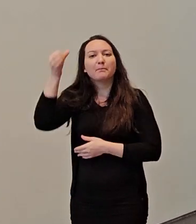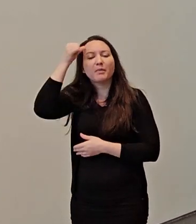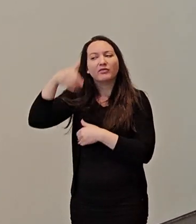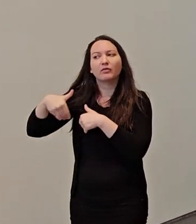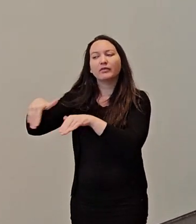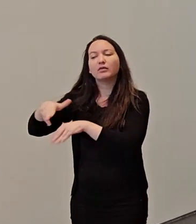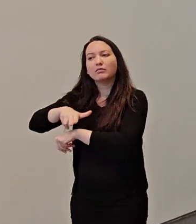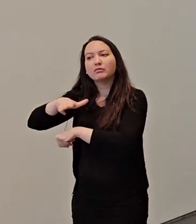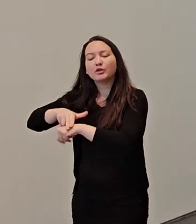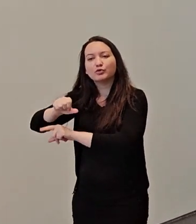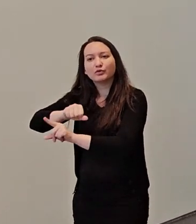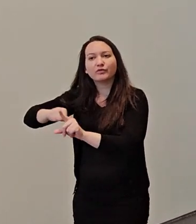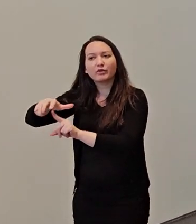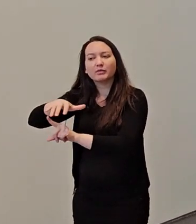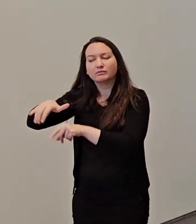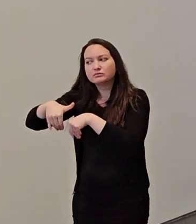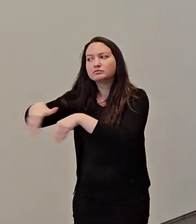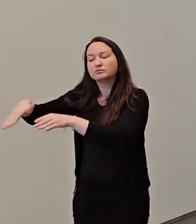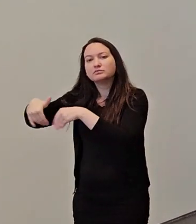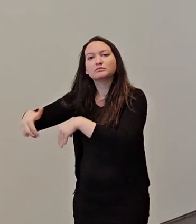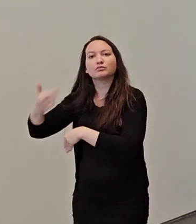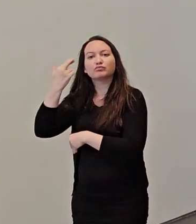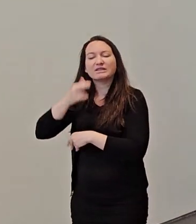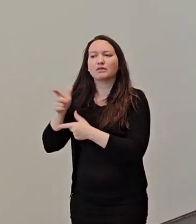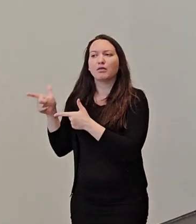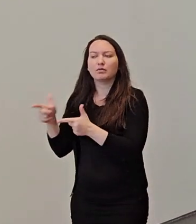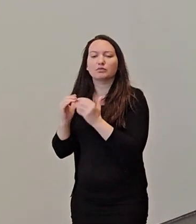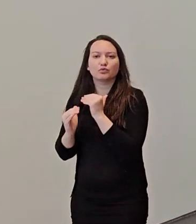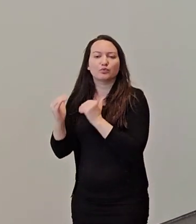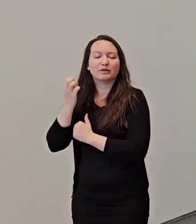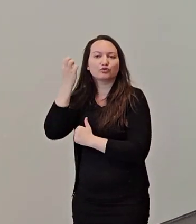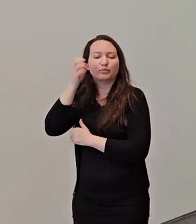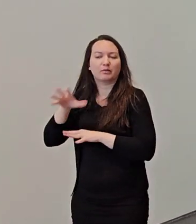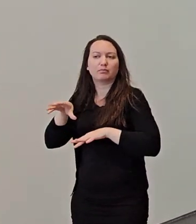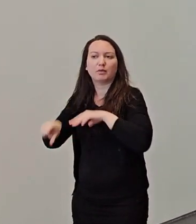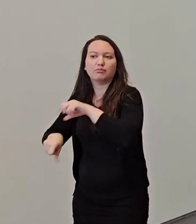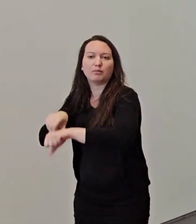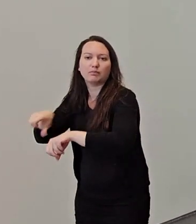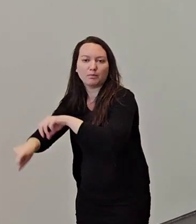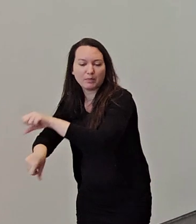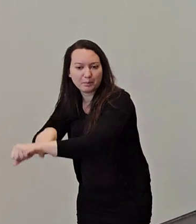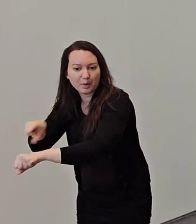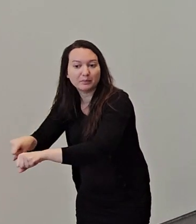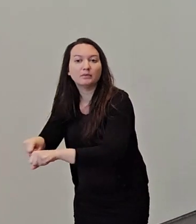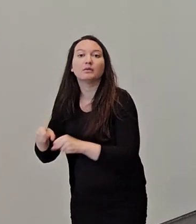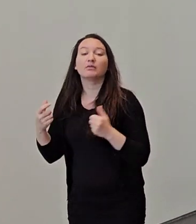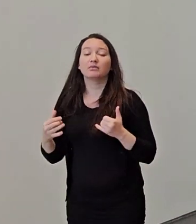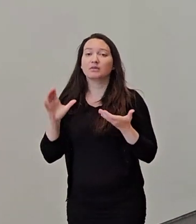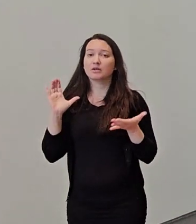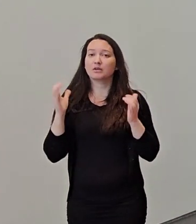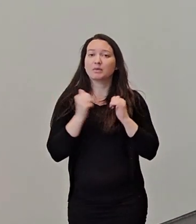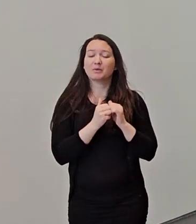natural environments due to overhunting by European colonizers to the contemporary experience of